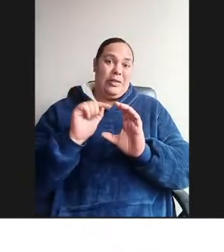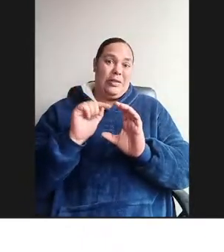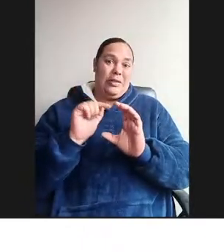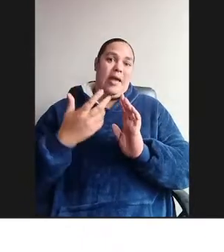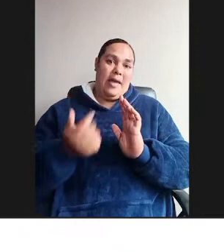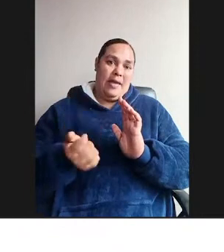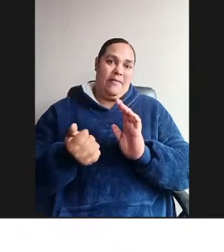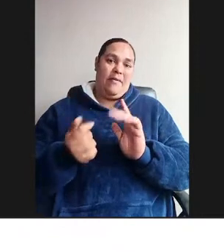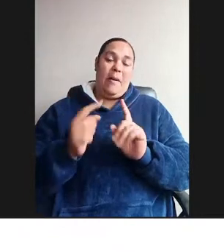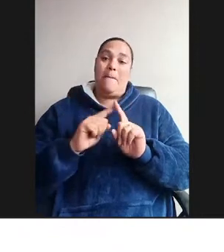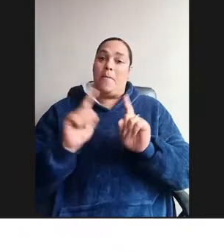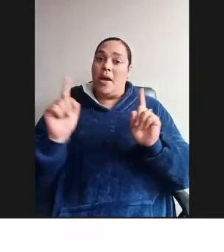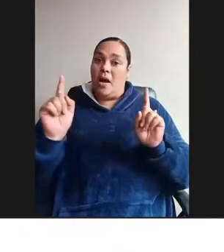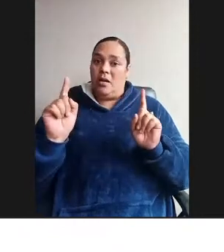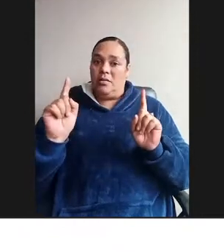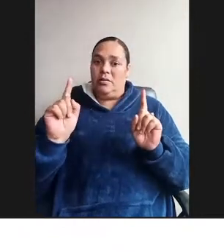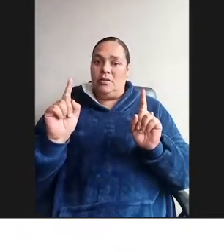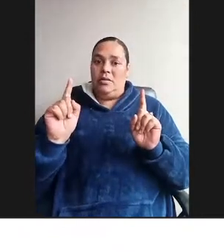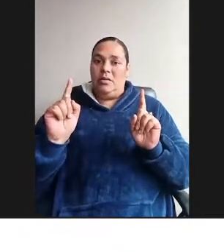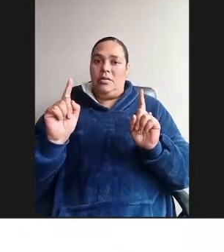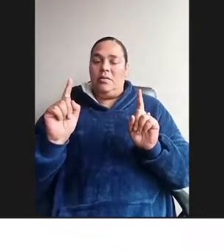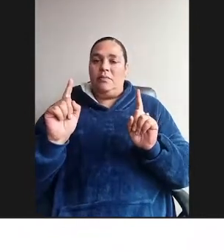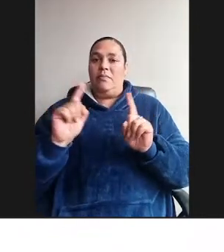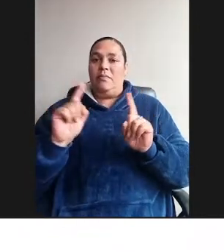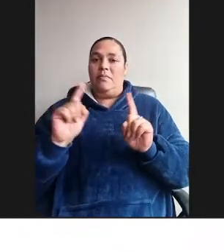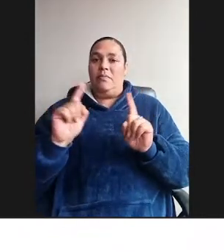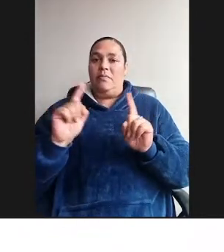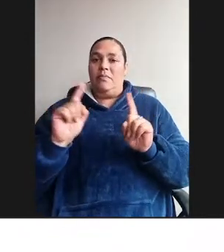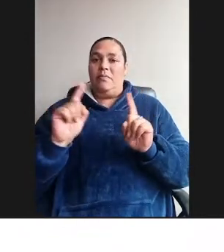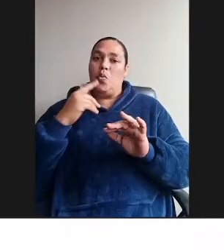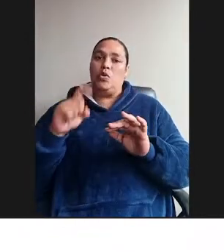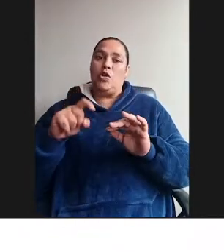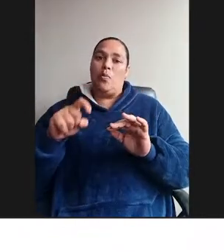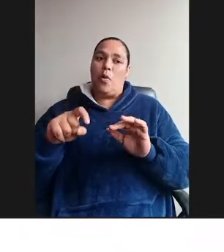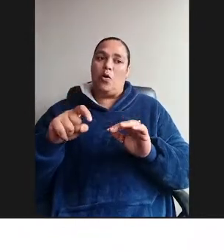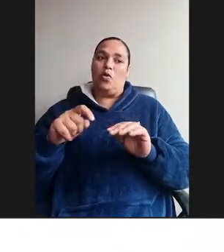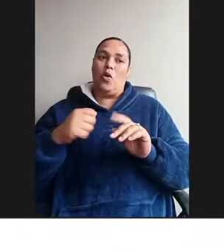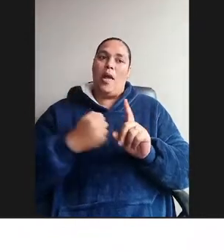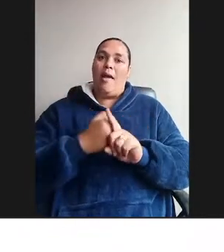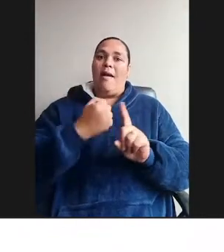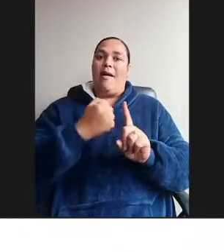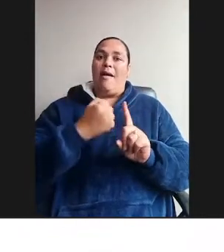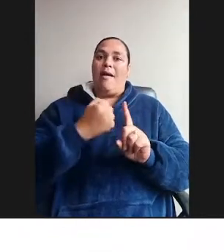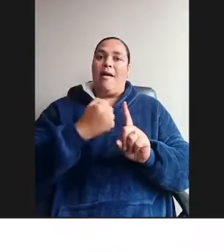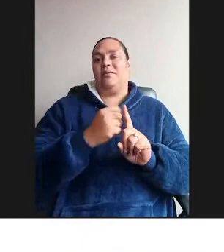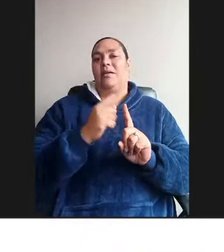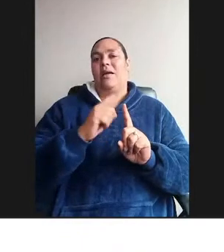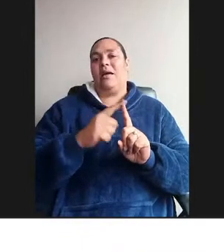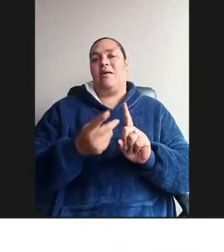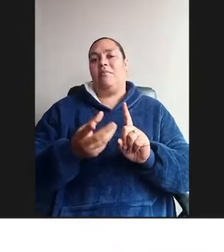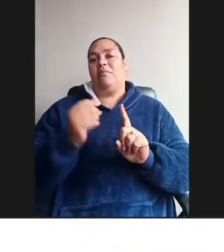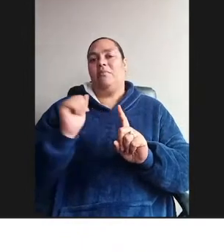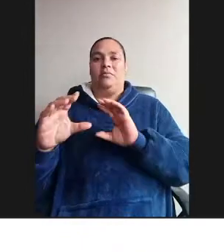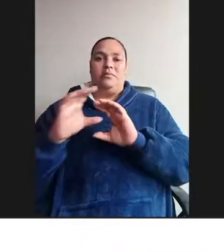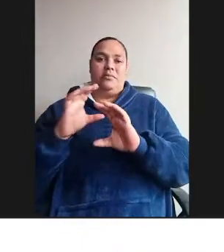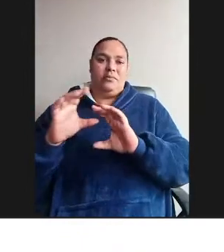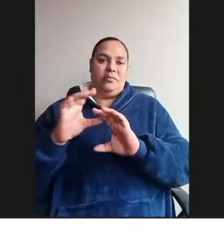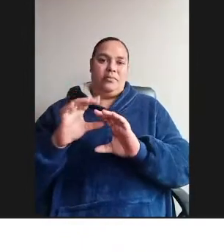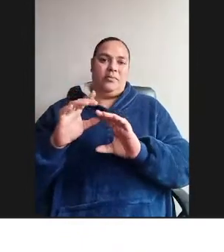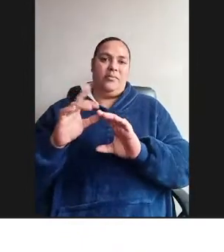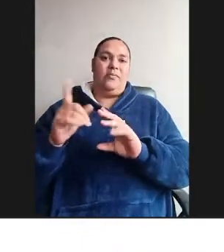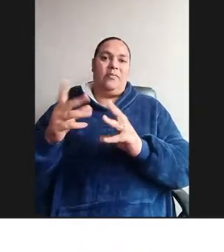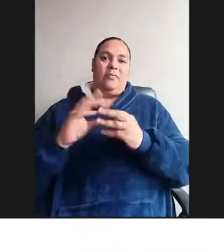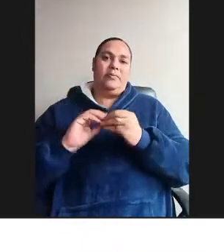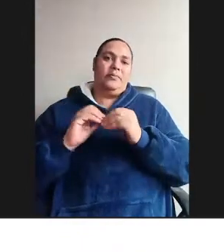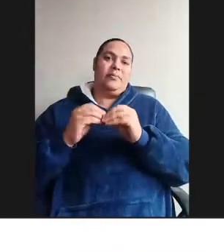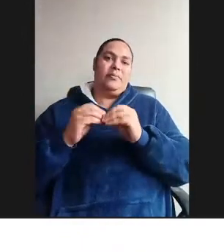but the people that are supposed to activate as they receive the communication, and I mean the CDW,